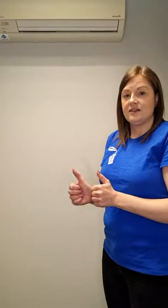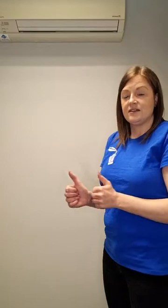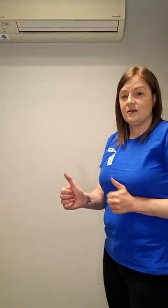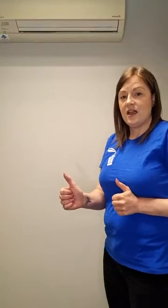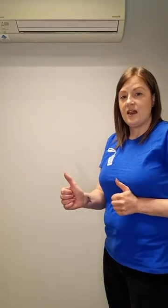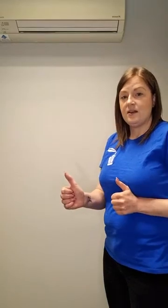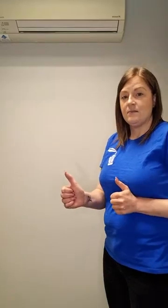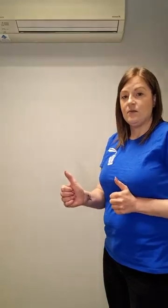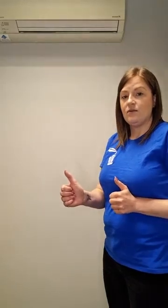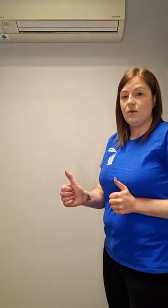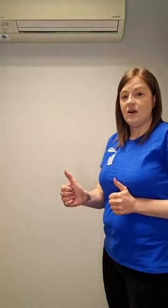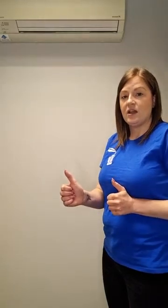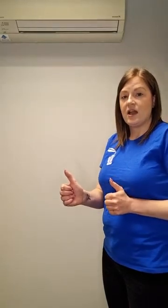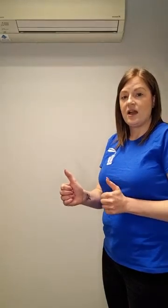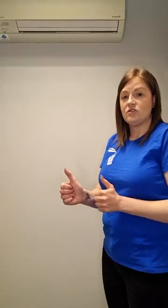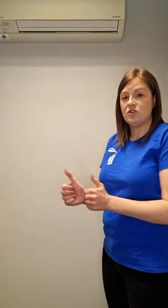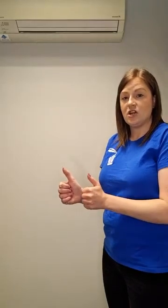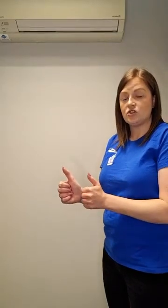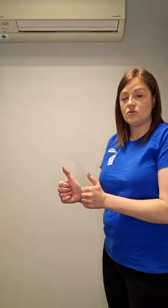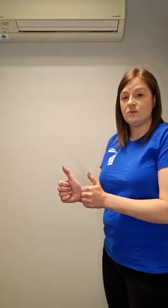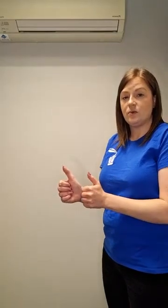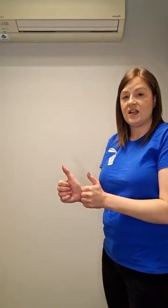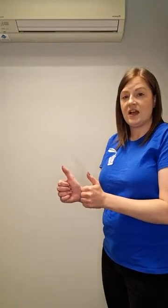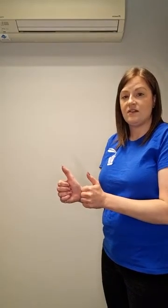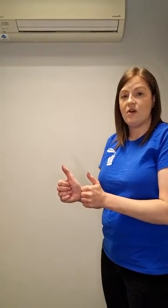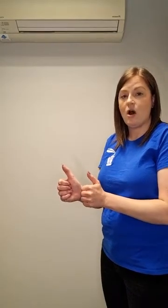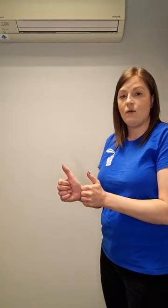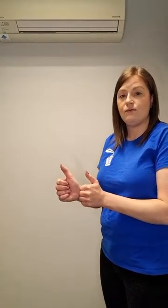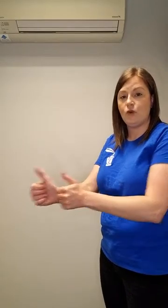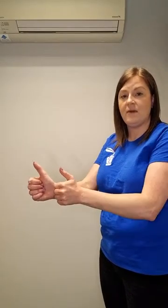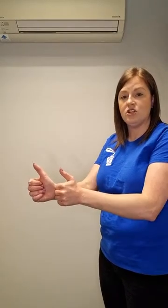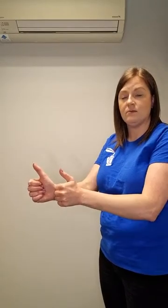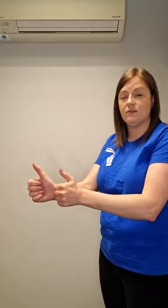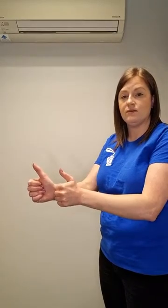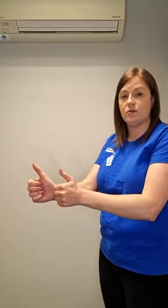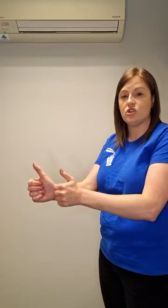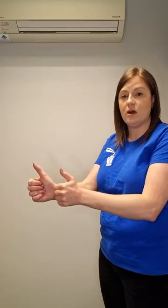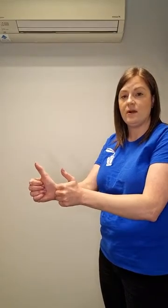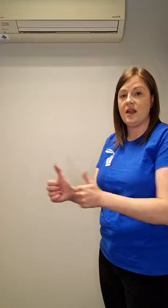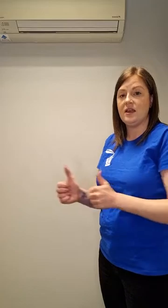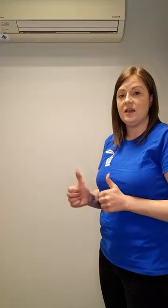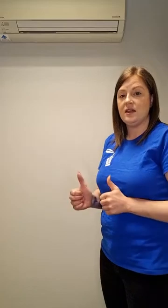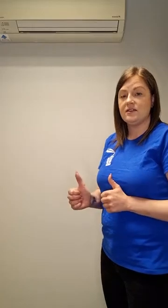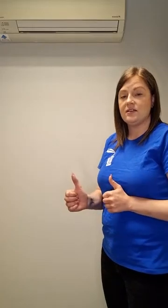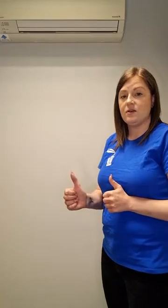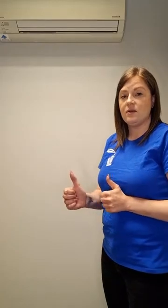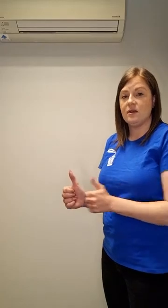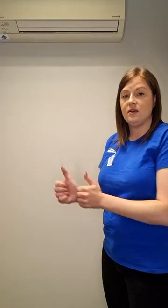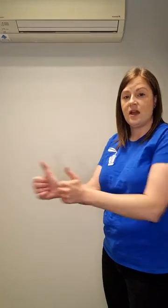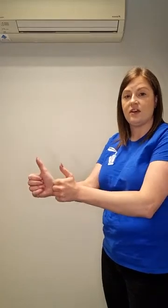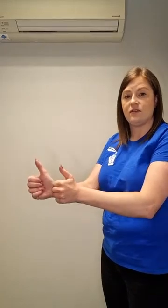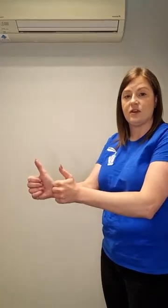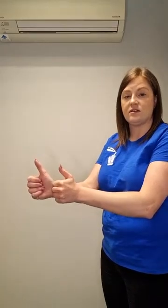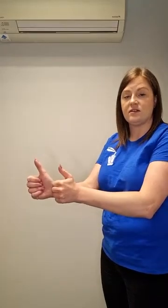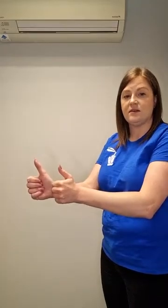So again, move your working hand to touch your supporting hand and then the whole formation moves forward sharply. So advocate.